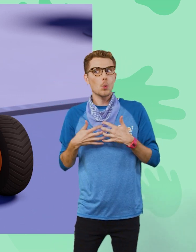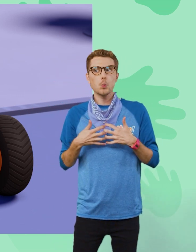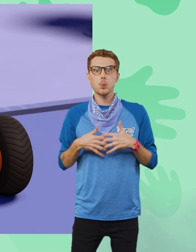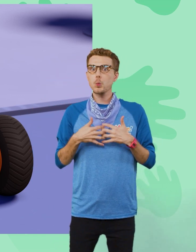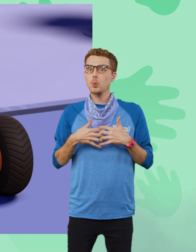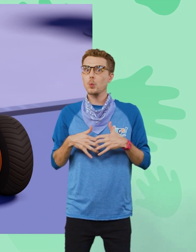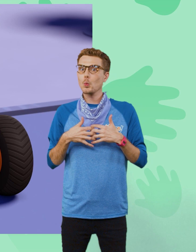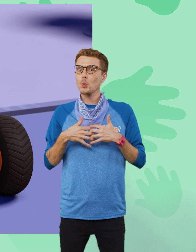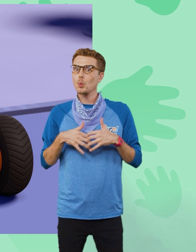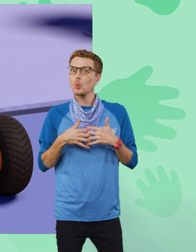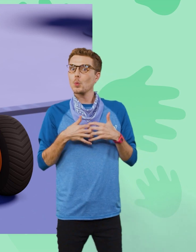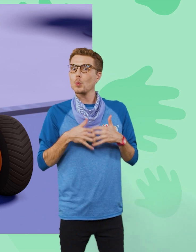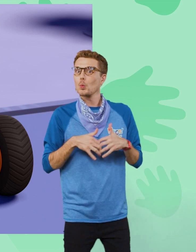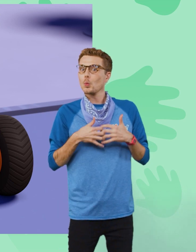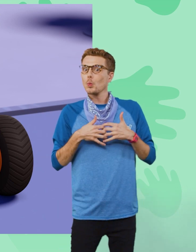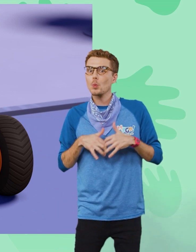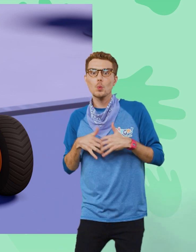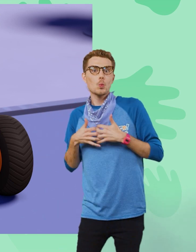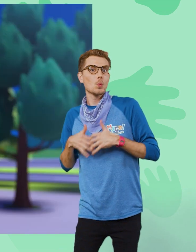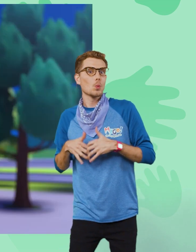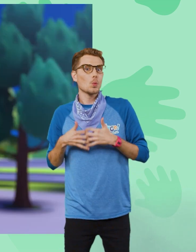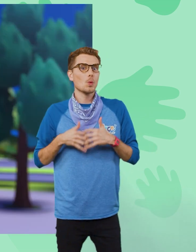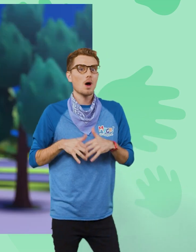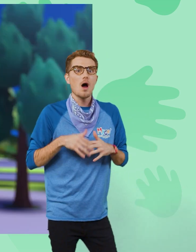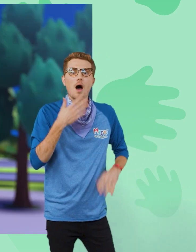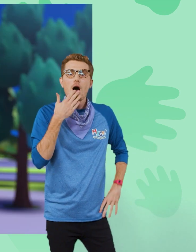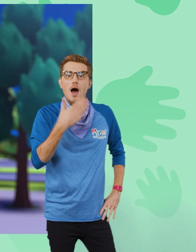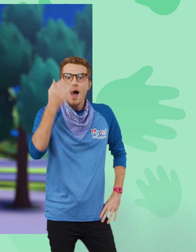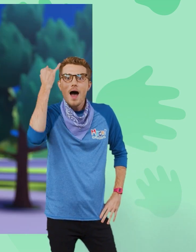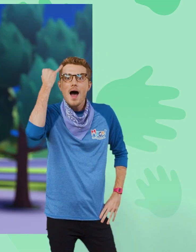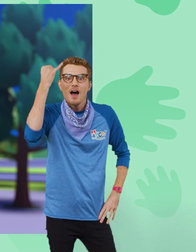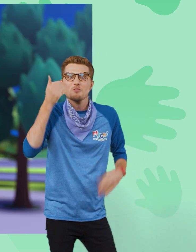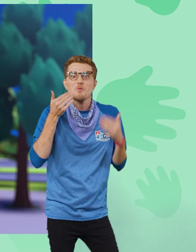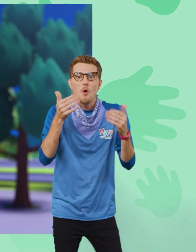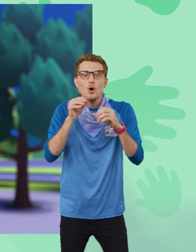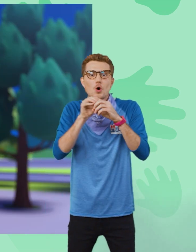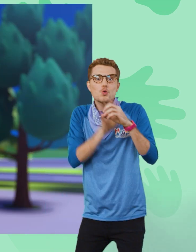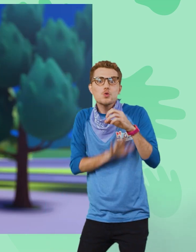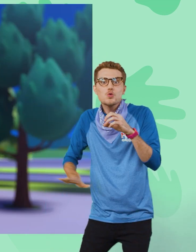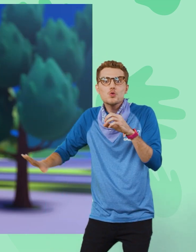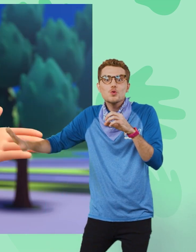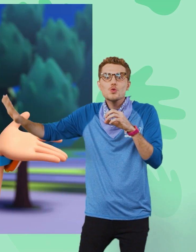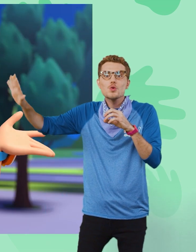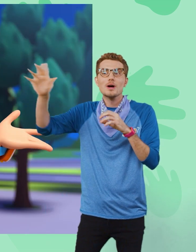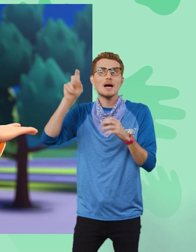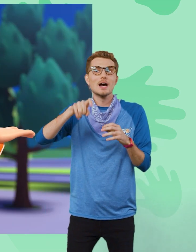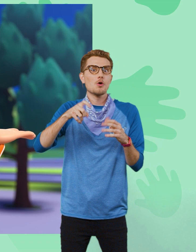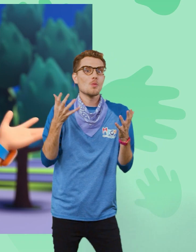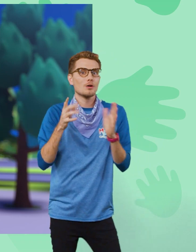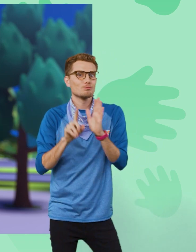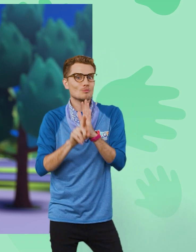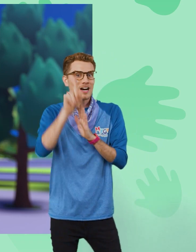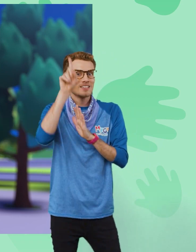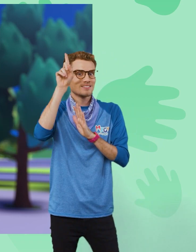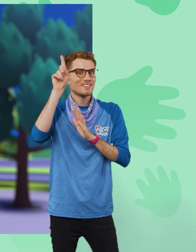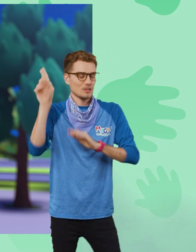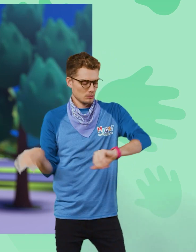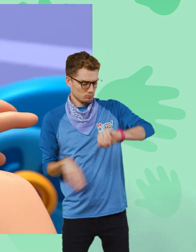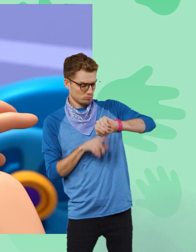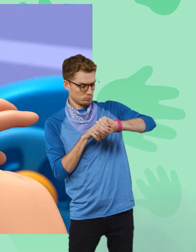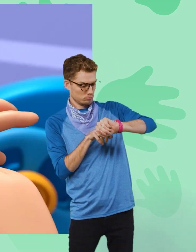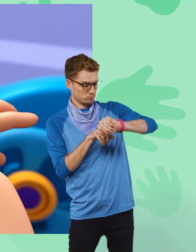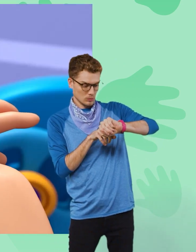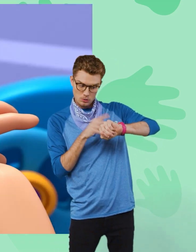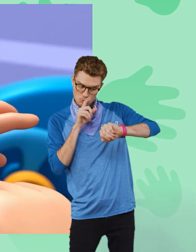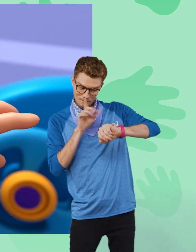in the solar system? Good idea, Tabs. Let's go into outer space. I'm gonna need